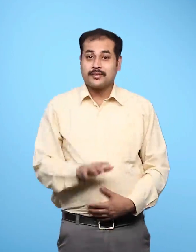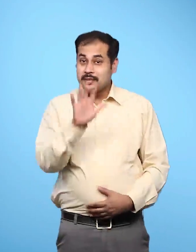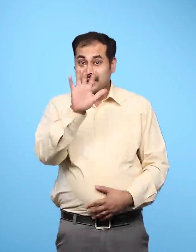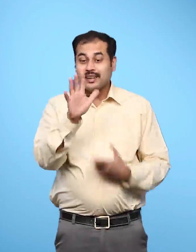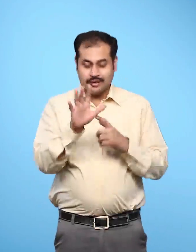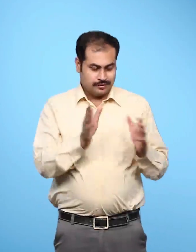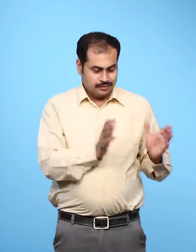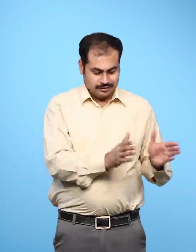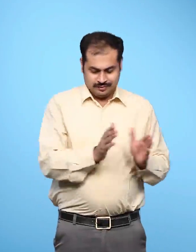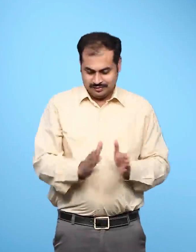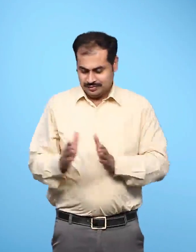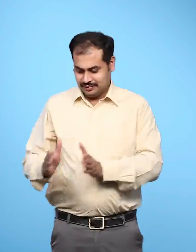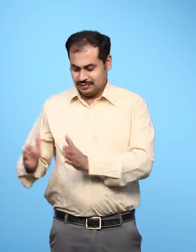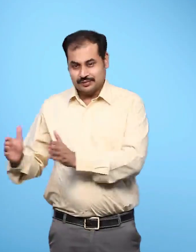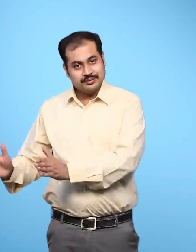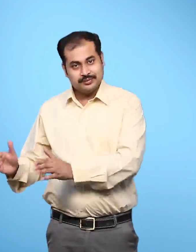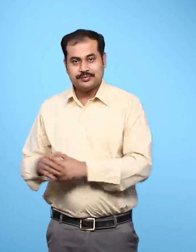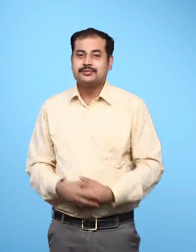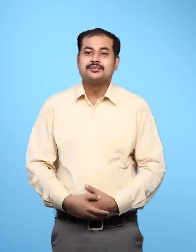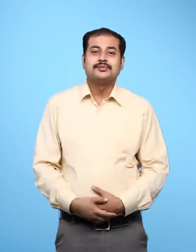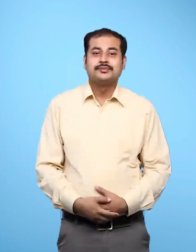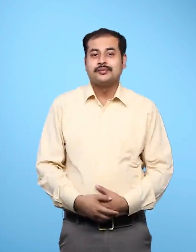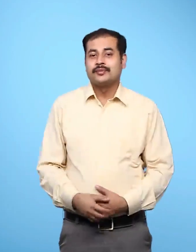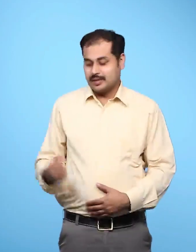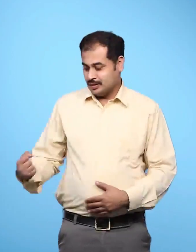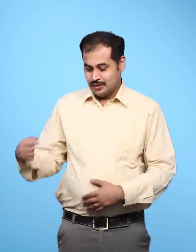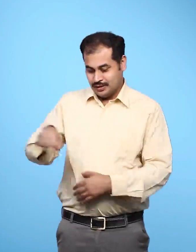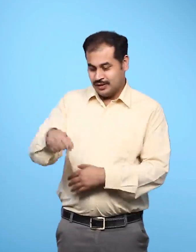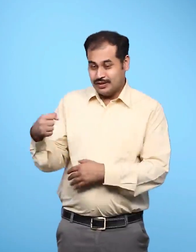Fill all of them one by one with one jug full of water.